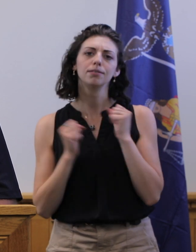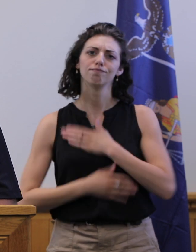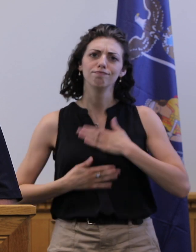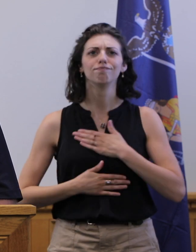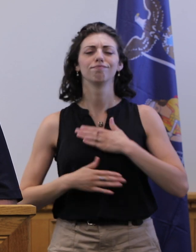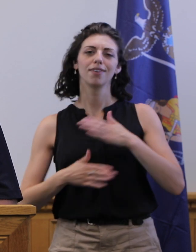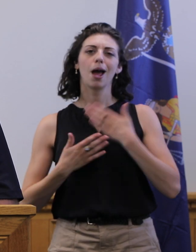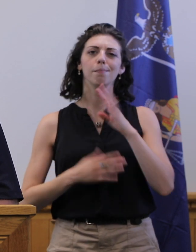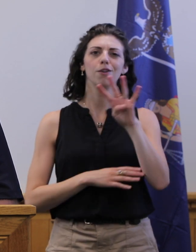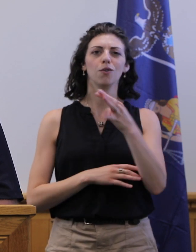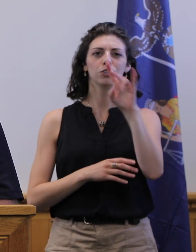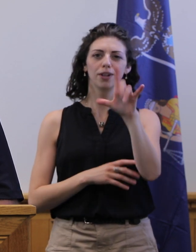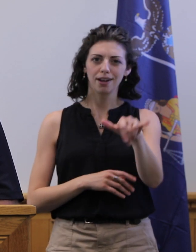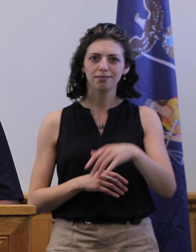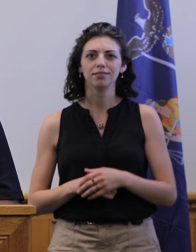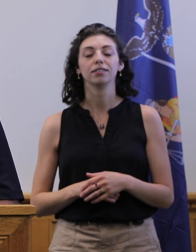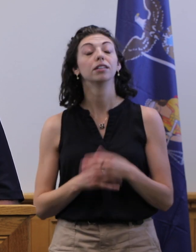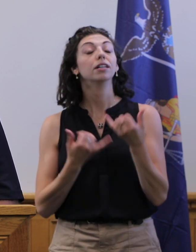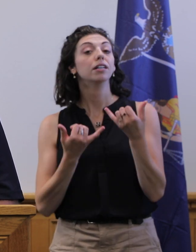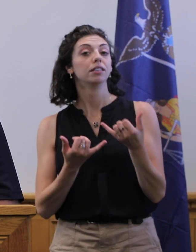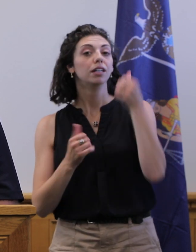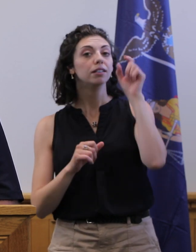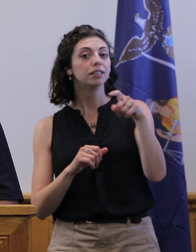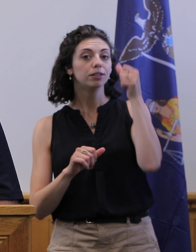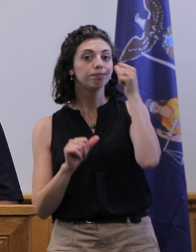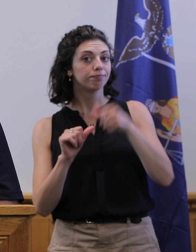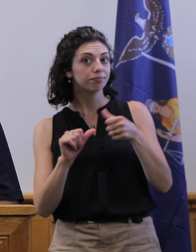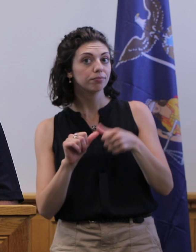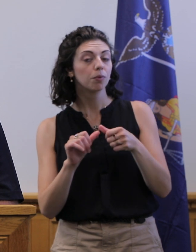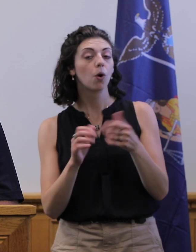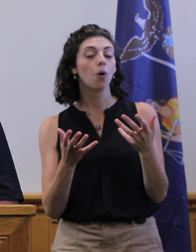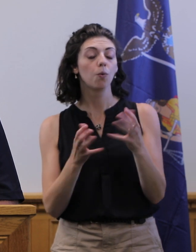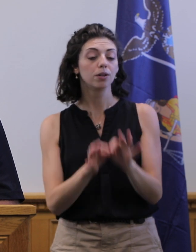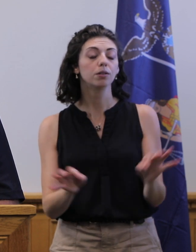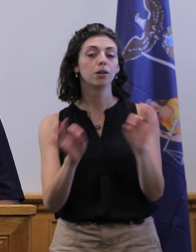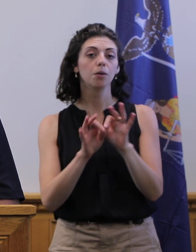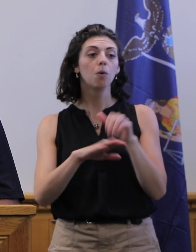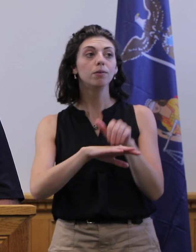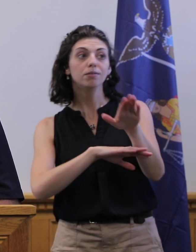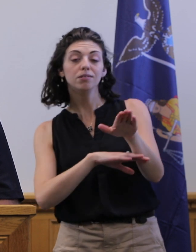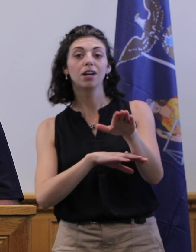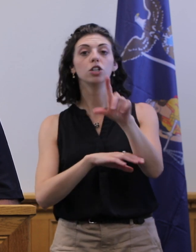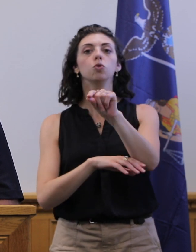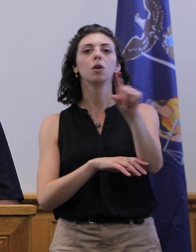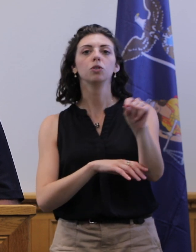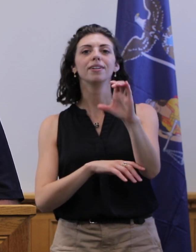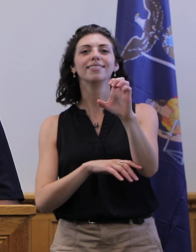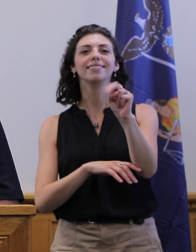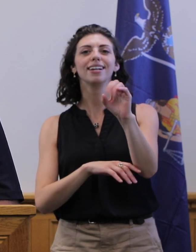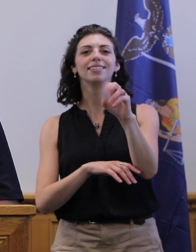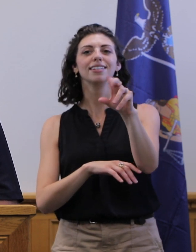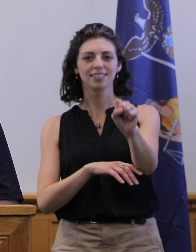I would like to take a moment to remind everyone how important it is to return your 2020 census forms. As of July 1st,